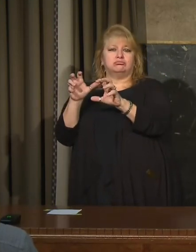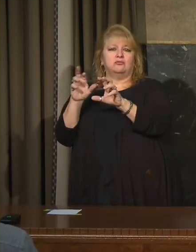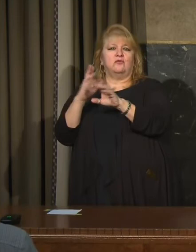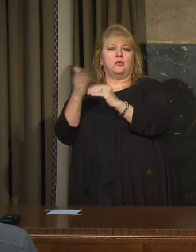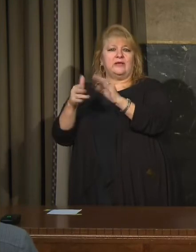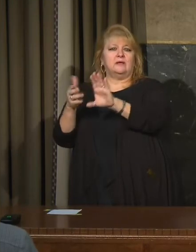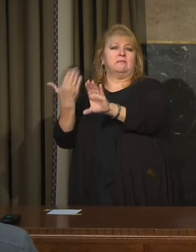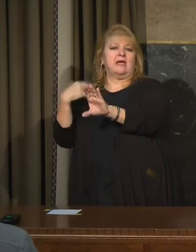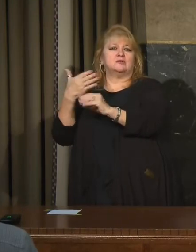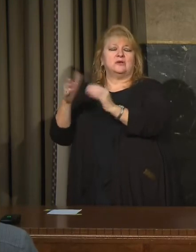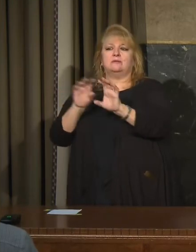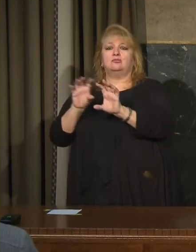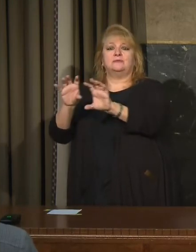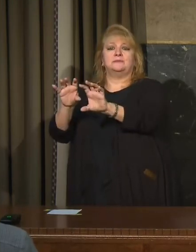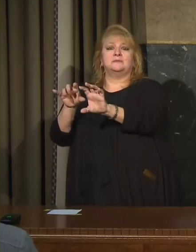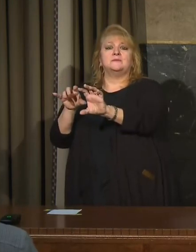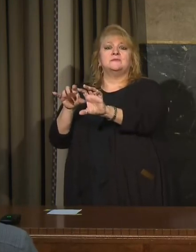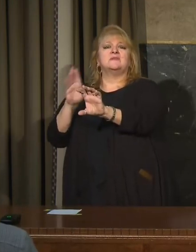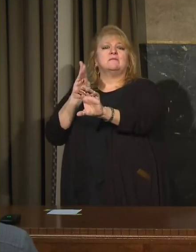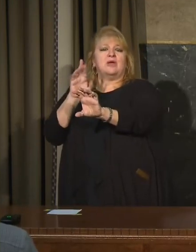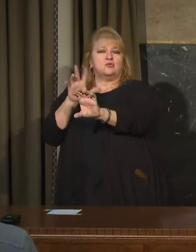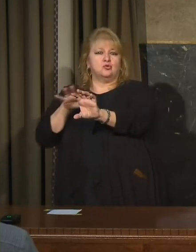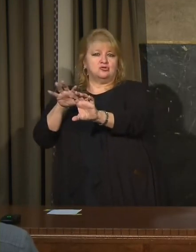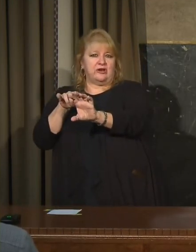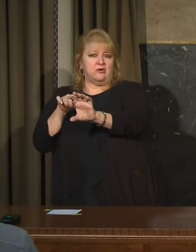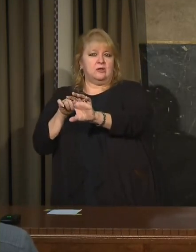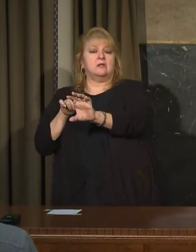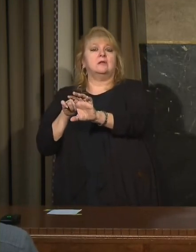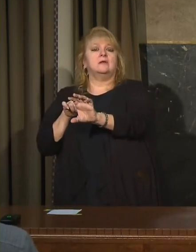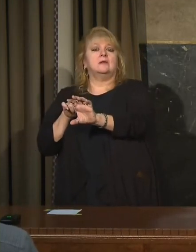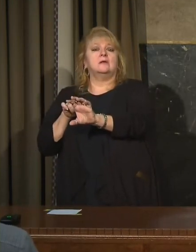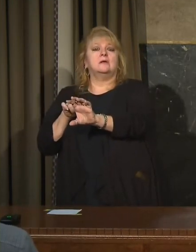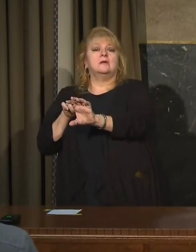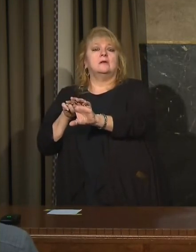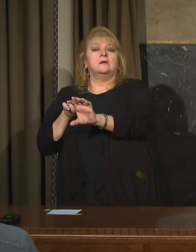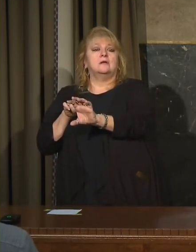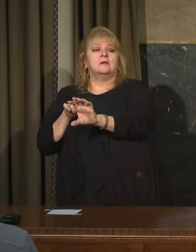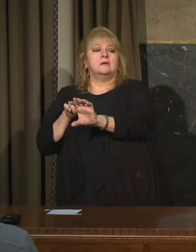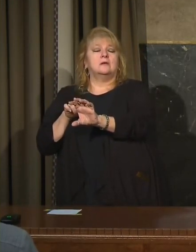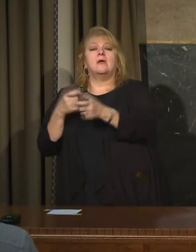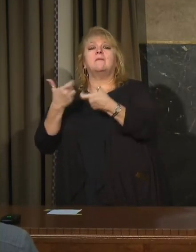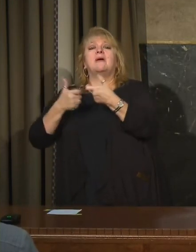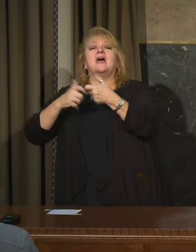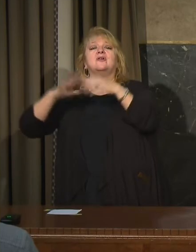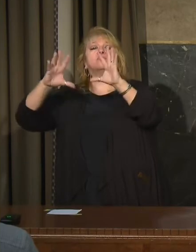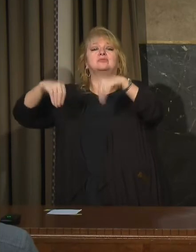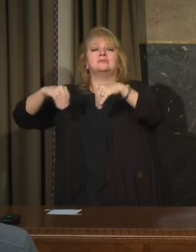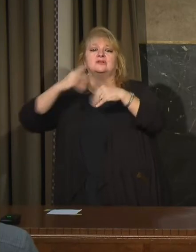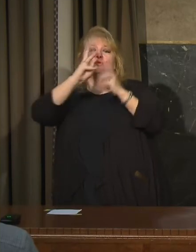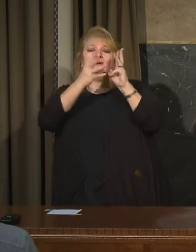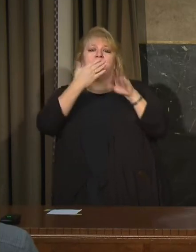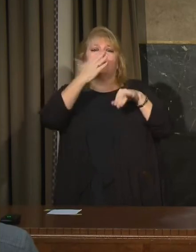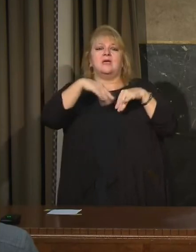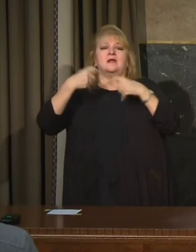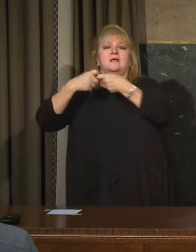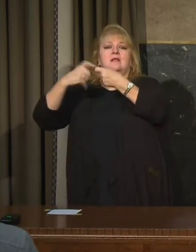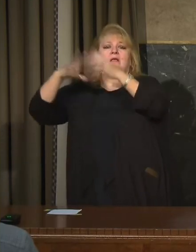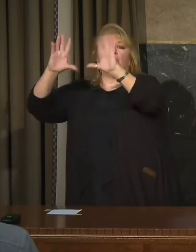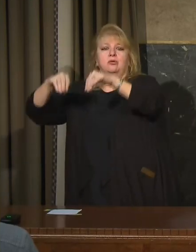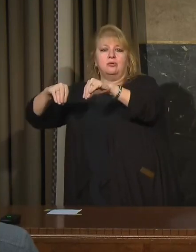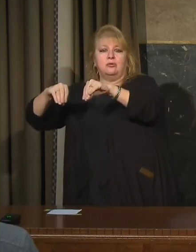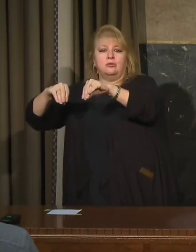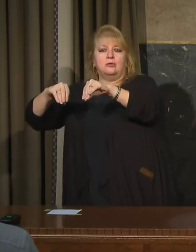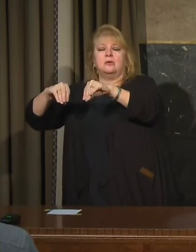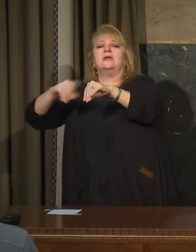this past weekend, in the Baton Rouge area. And because of the weather events, there was a power outage, and it wasn't recognized until folks came back into